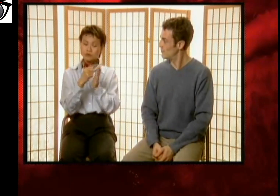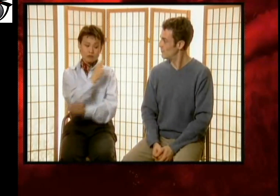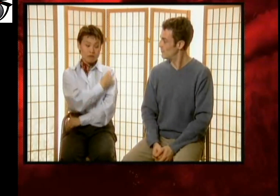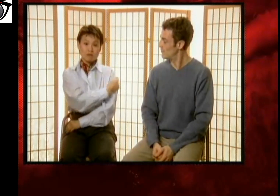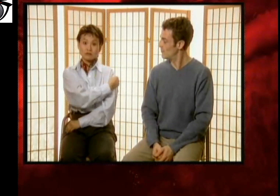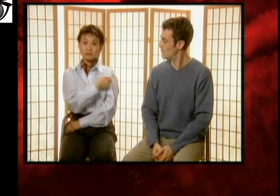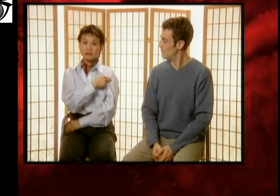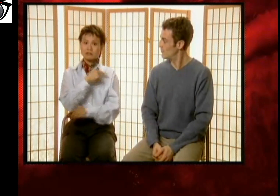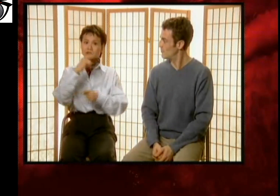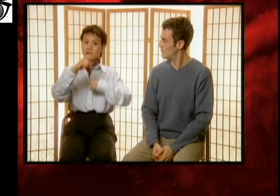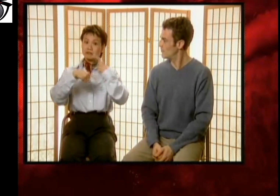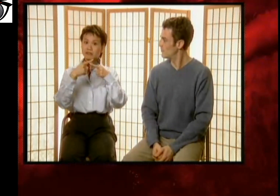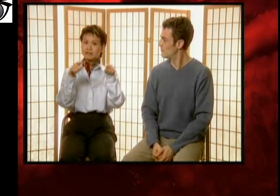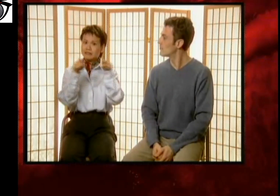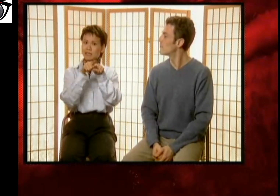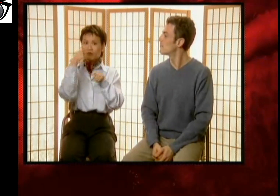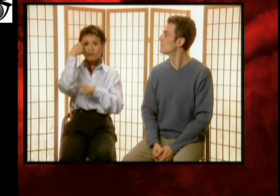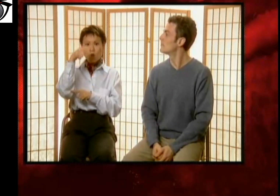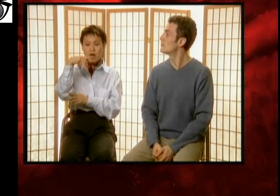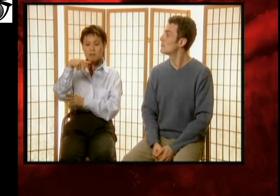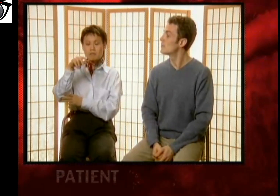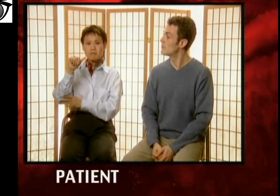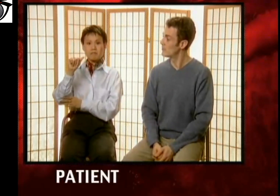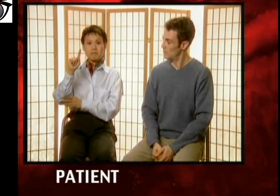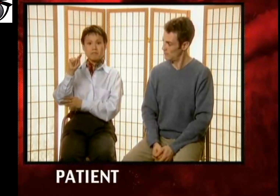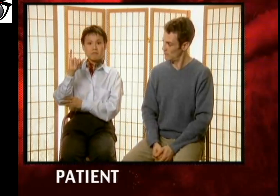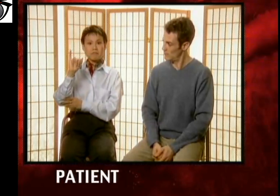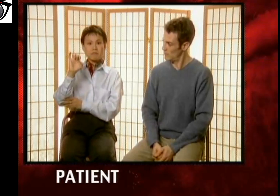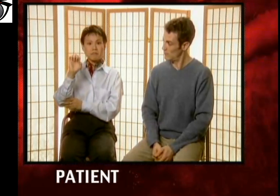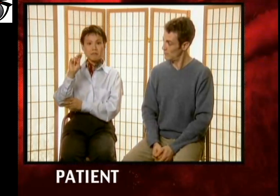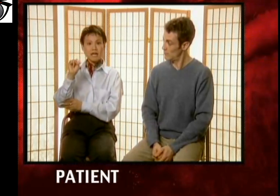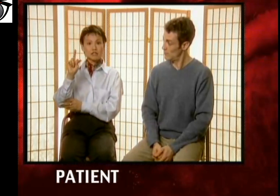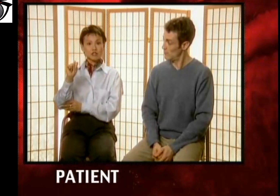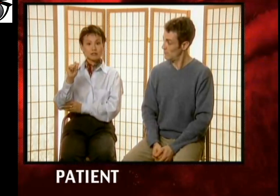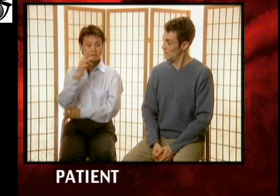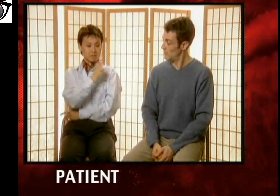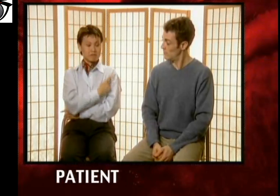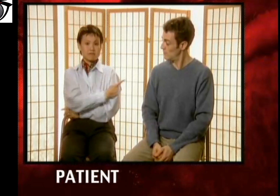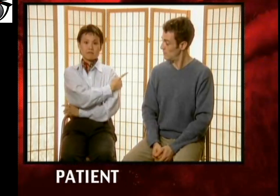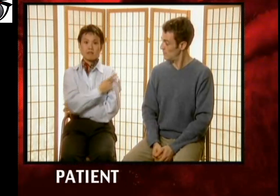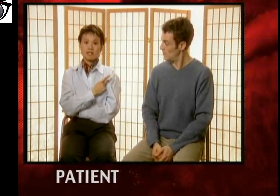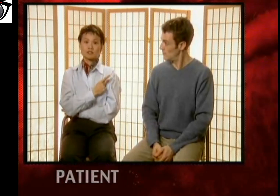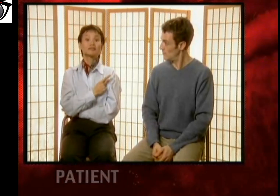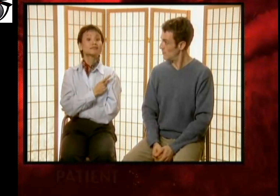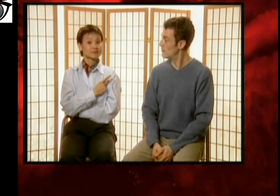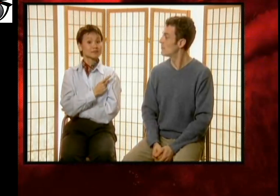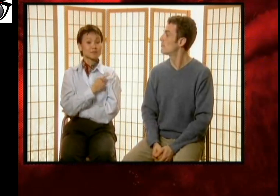Hospital. Notice hospital is formed like patient.